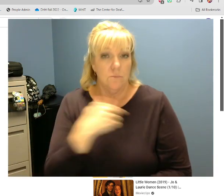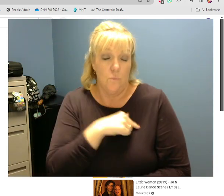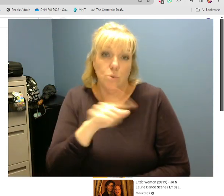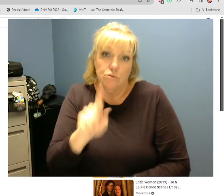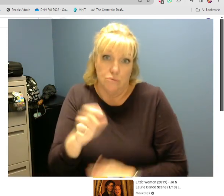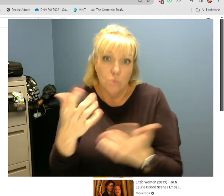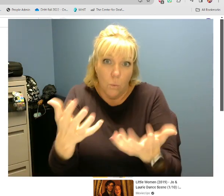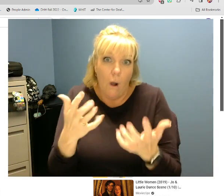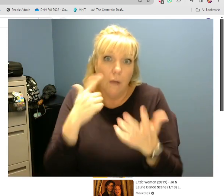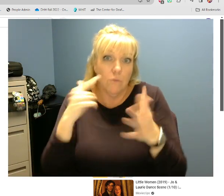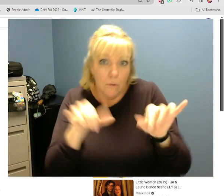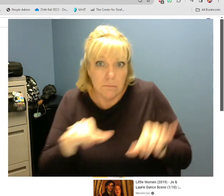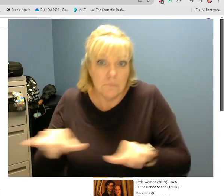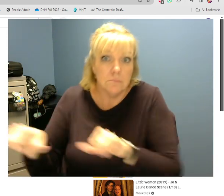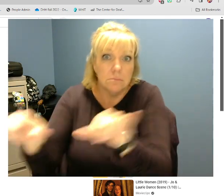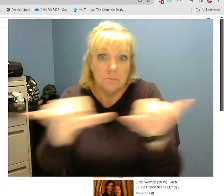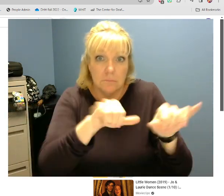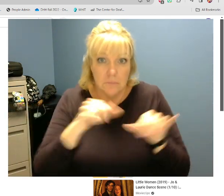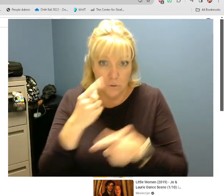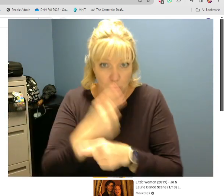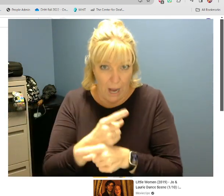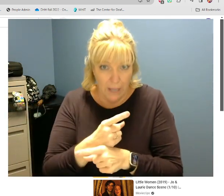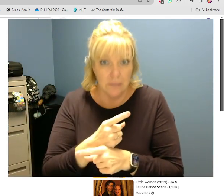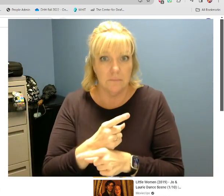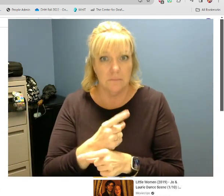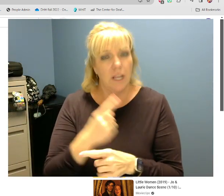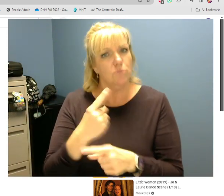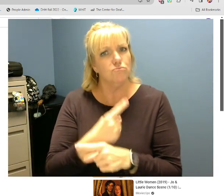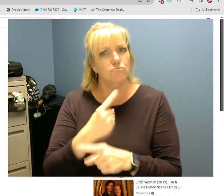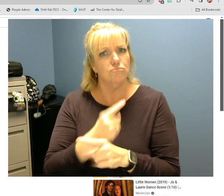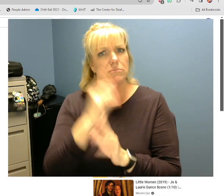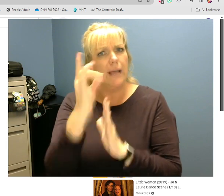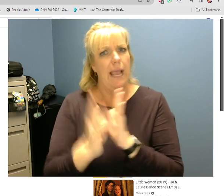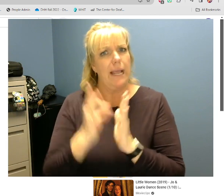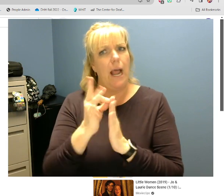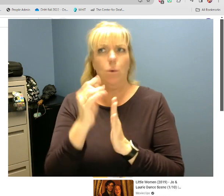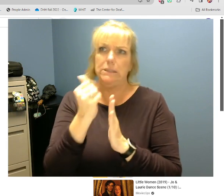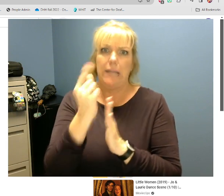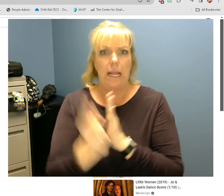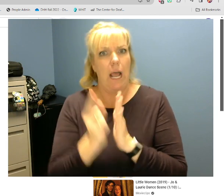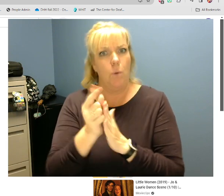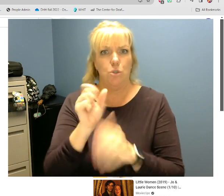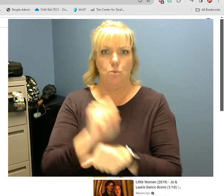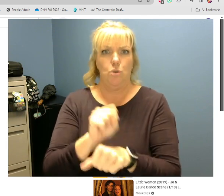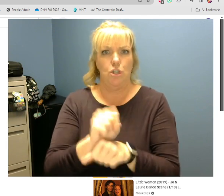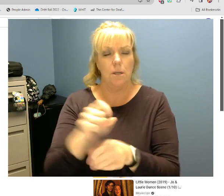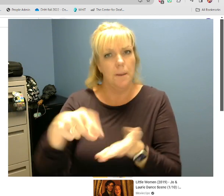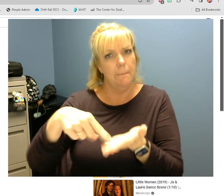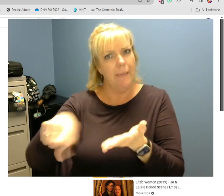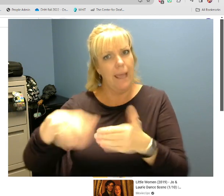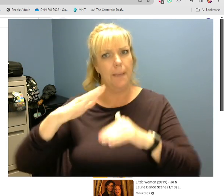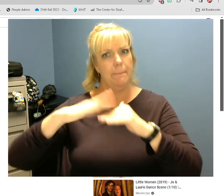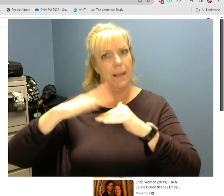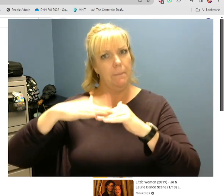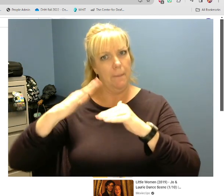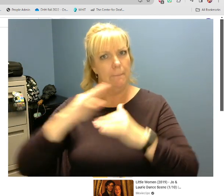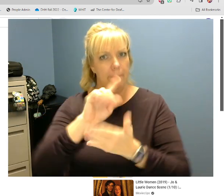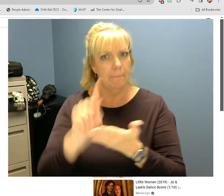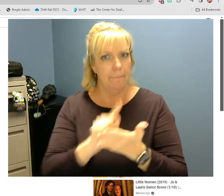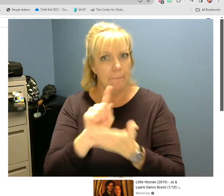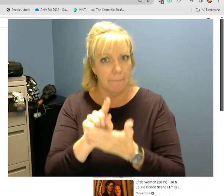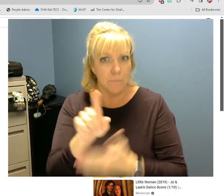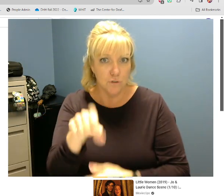For everyone to have like decent working hours and be paid at least, at the very least, a minimum wage.